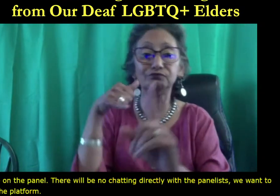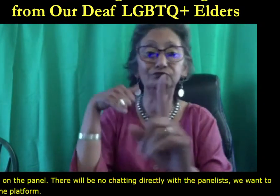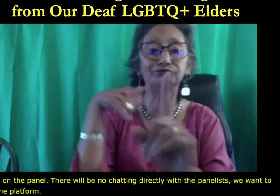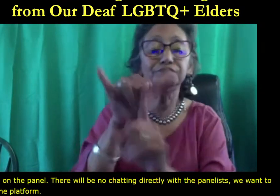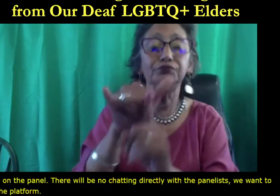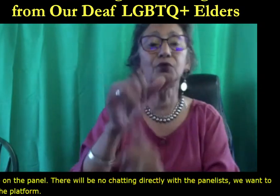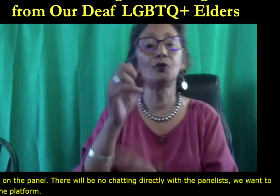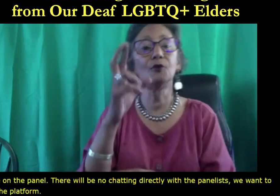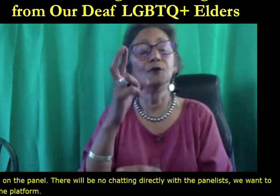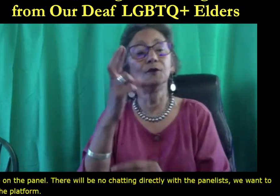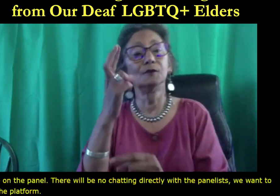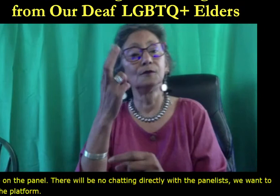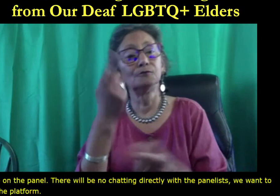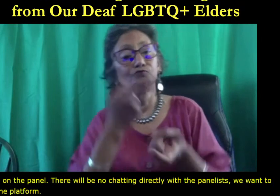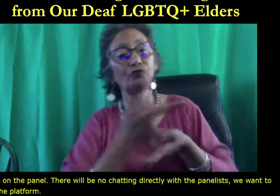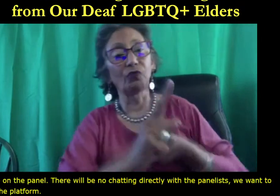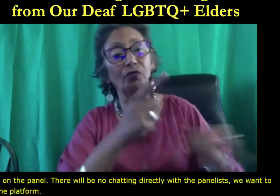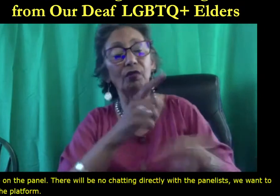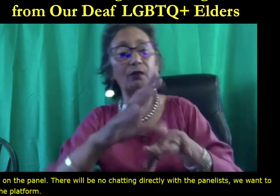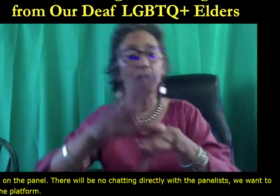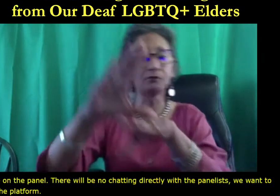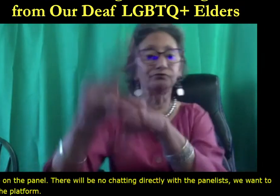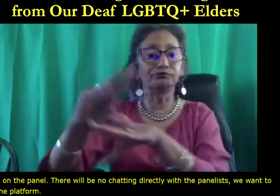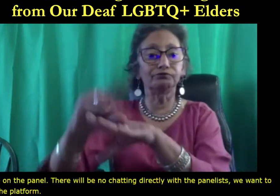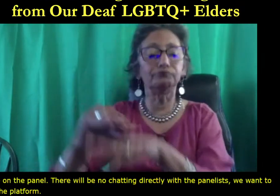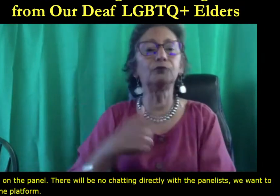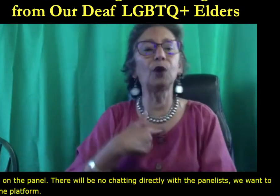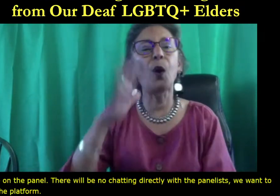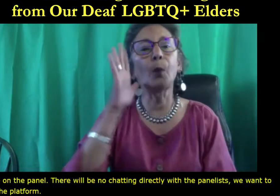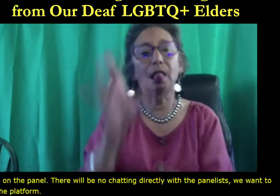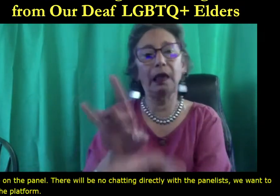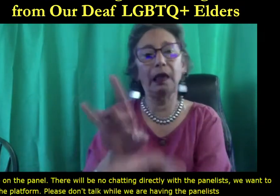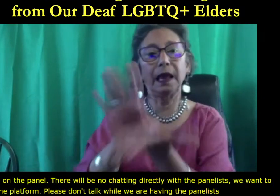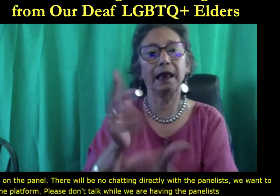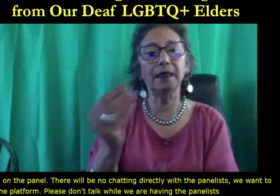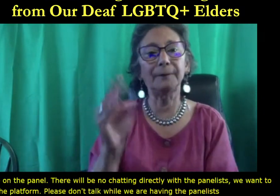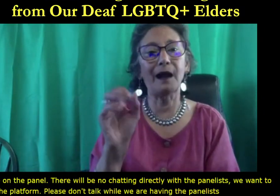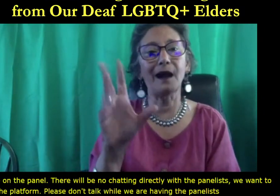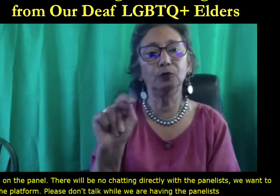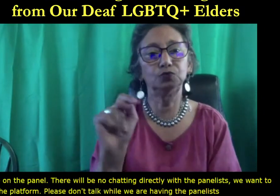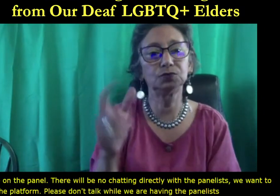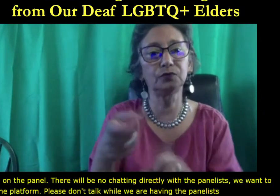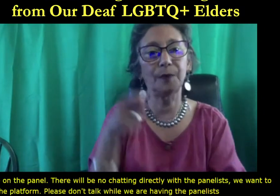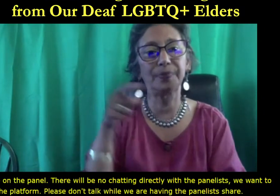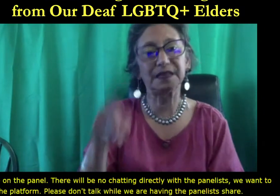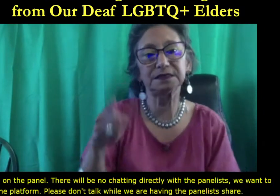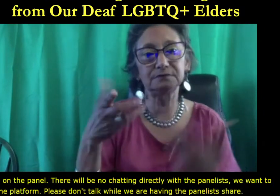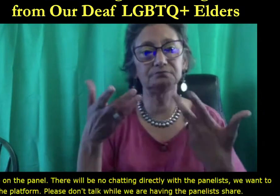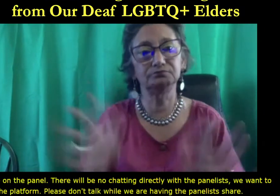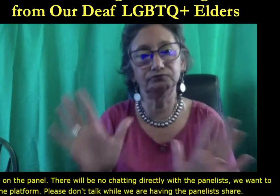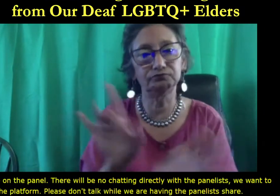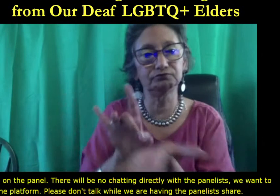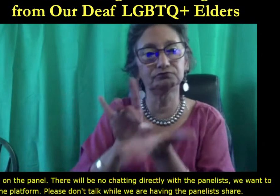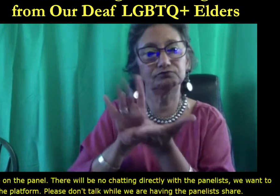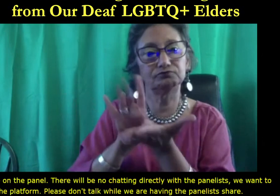panelists there will be no tolerance for bullying or insulting anyone